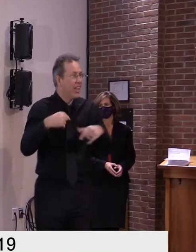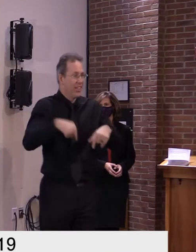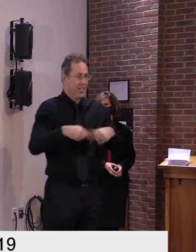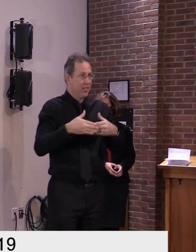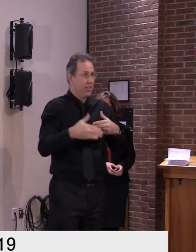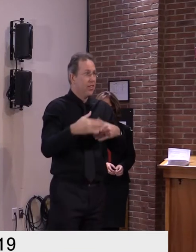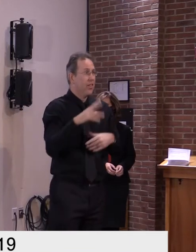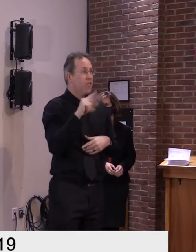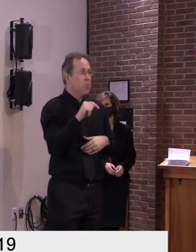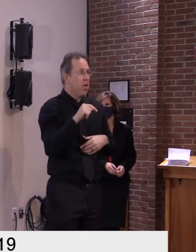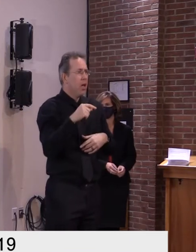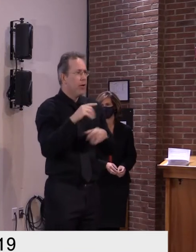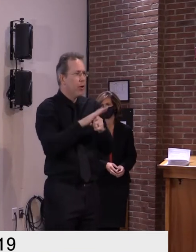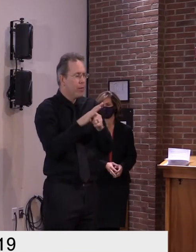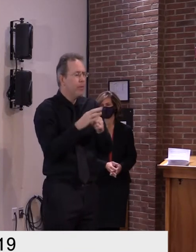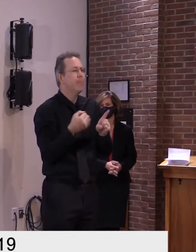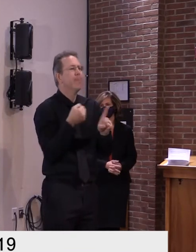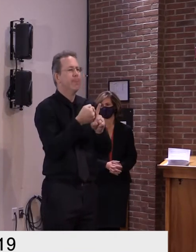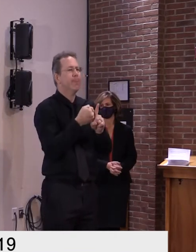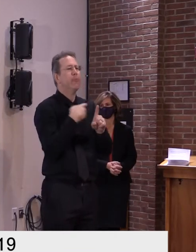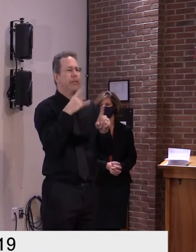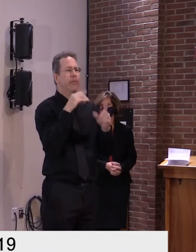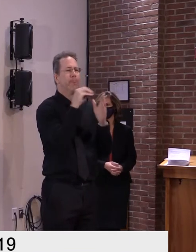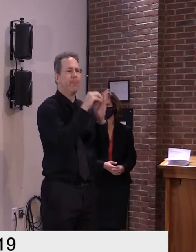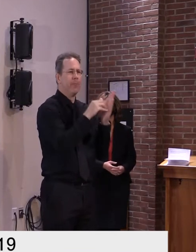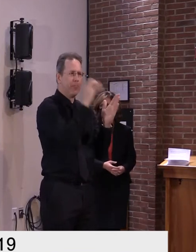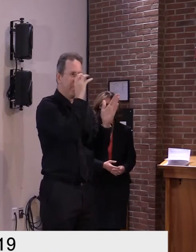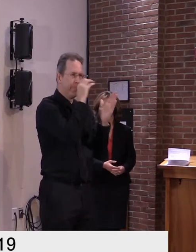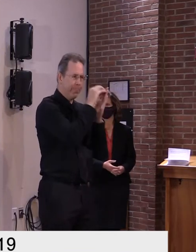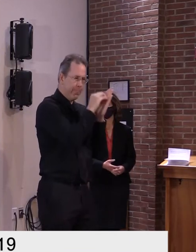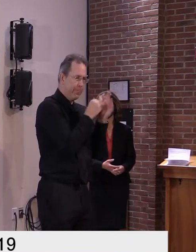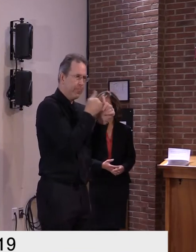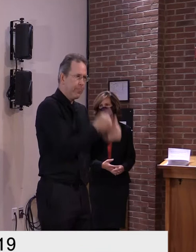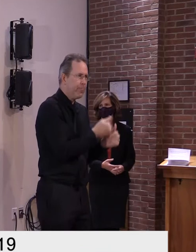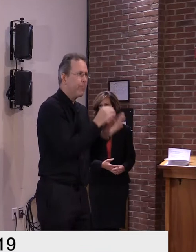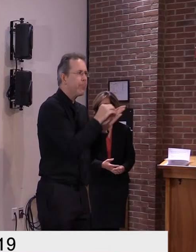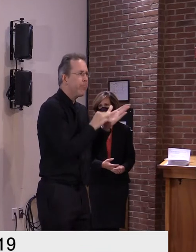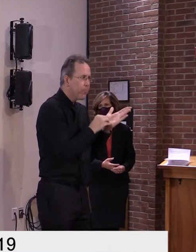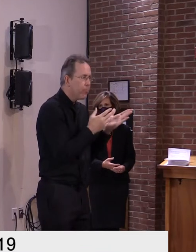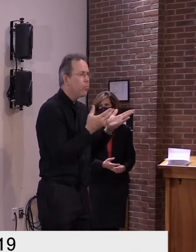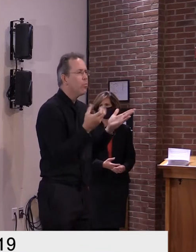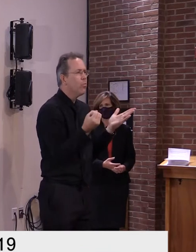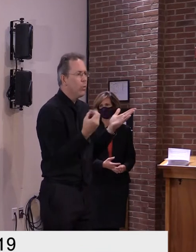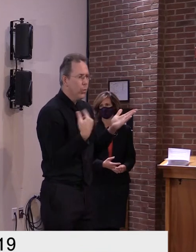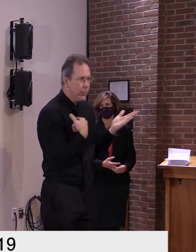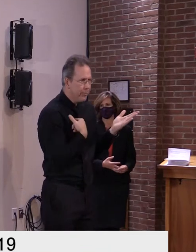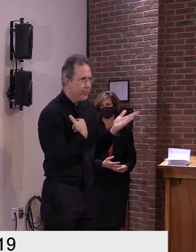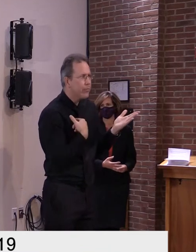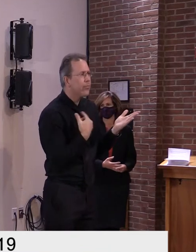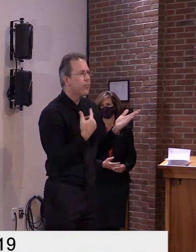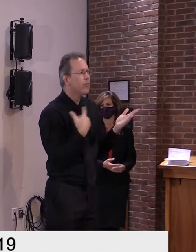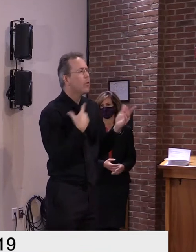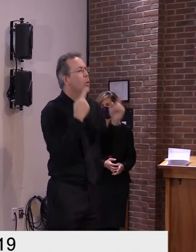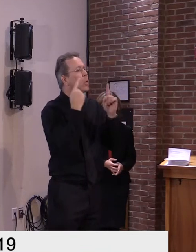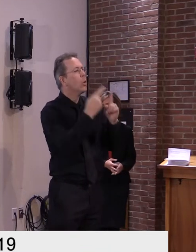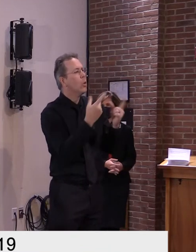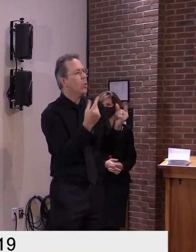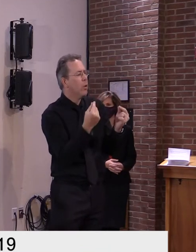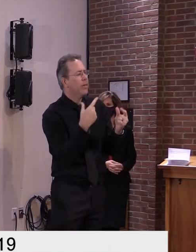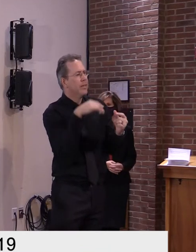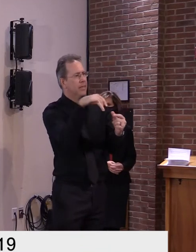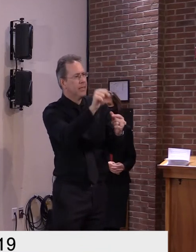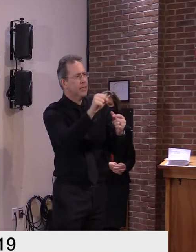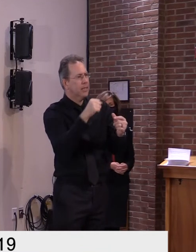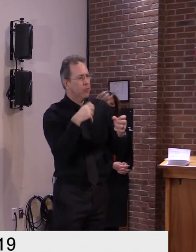particular vaccine. And I can't tell you we have it in place just yet, but that's what we're working towards.